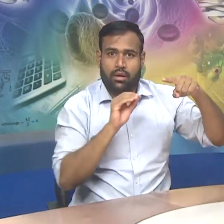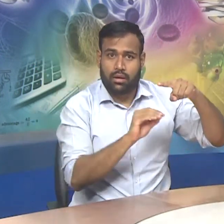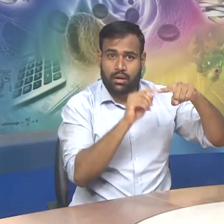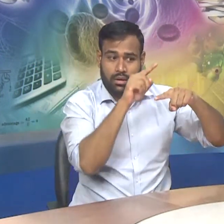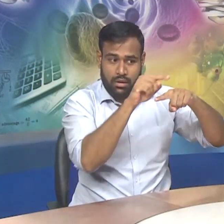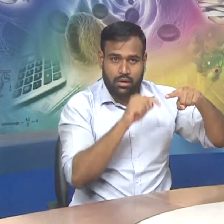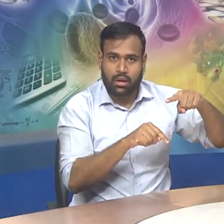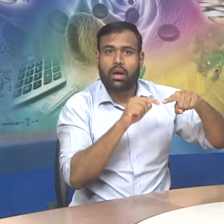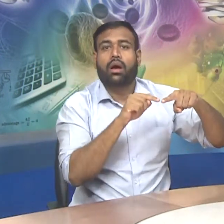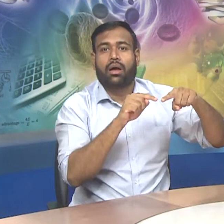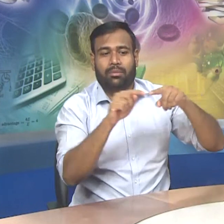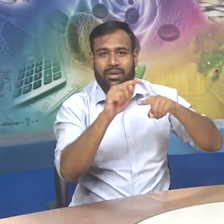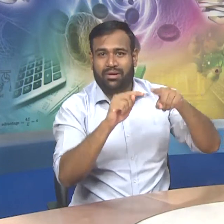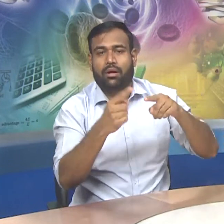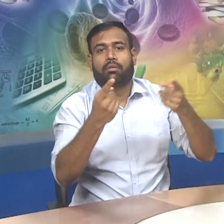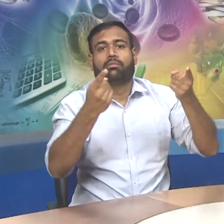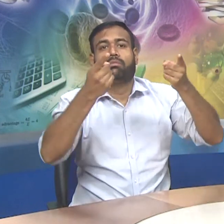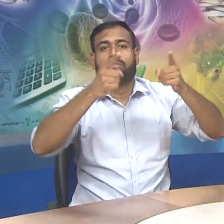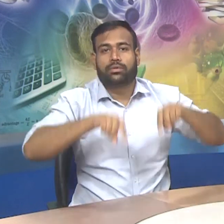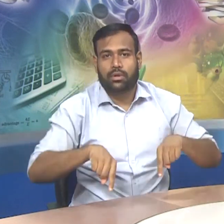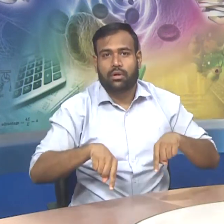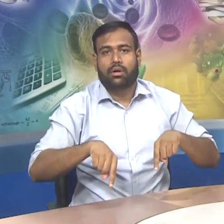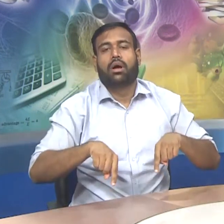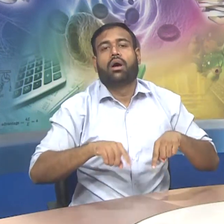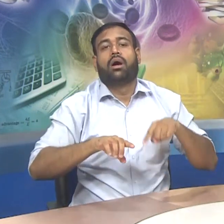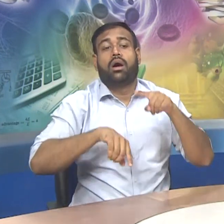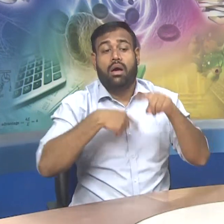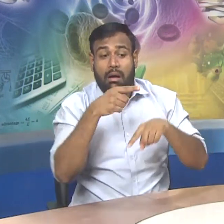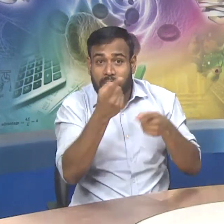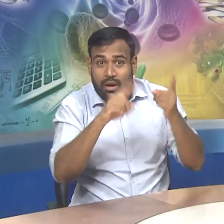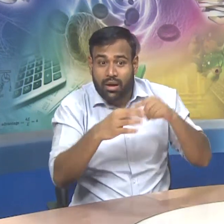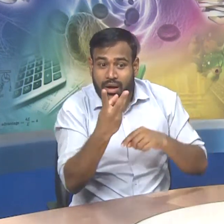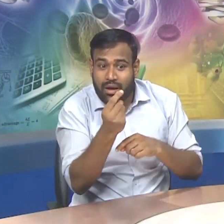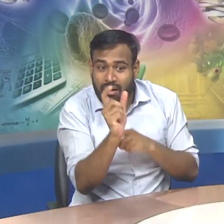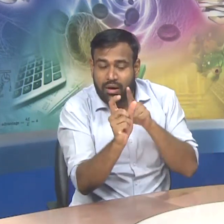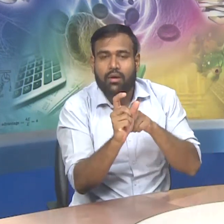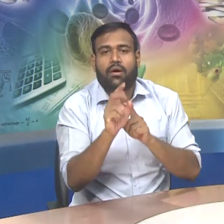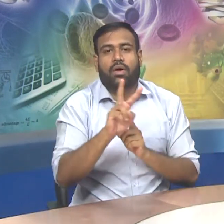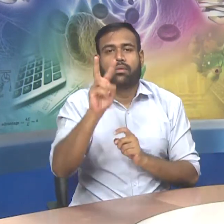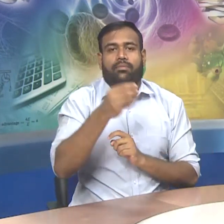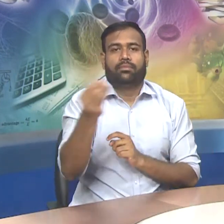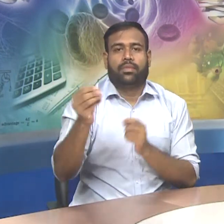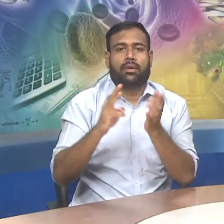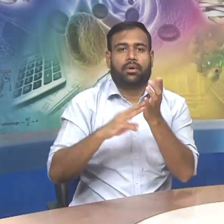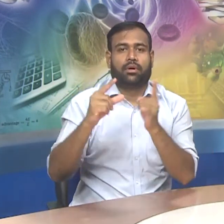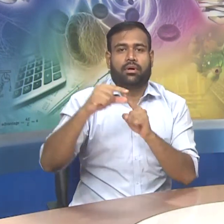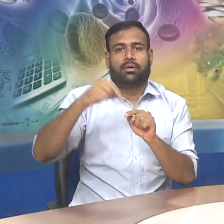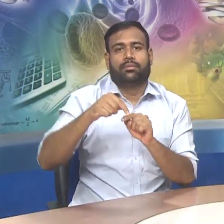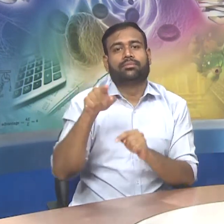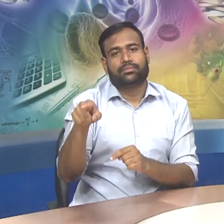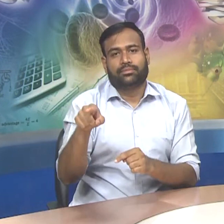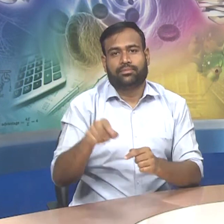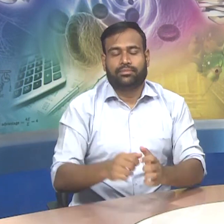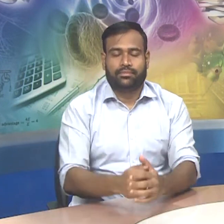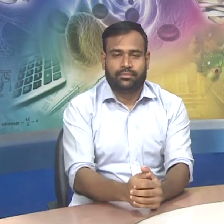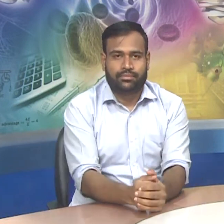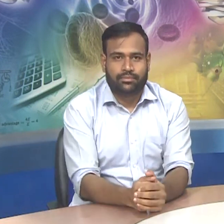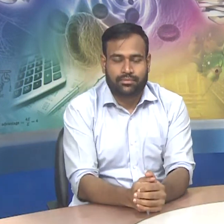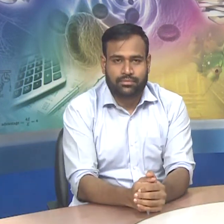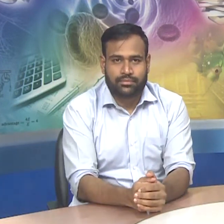Total number of votes of members of all the state legislative assembly divided by total number of elected members of